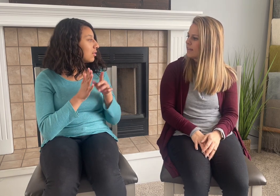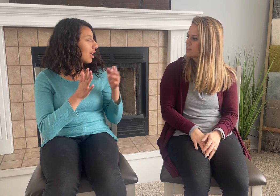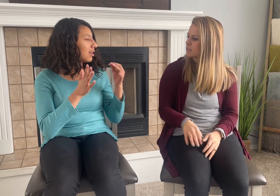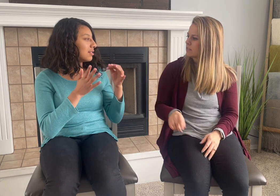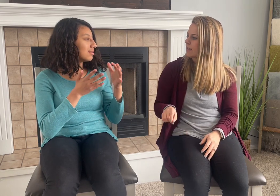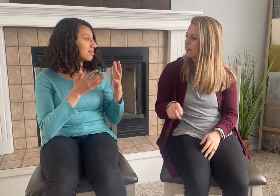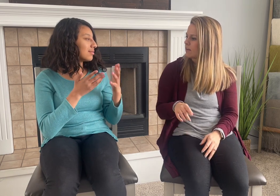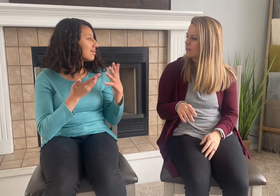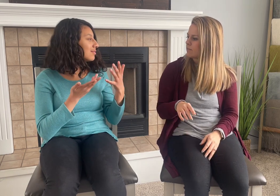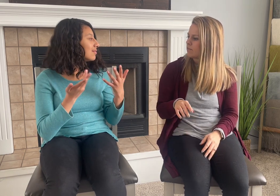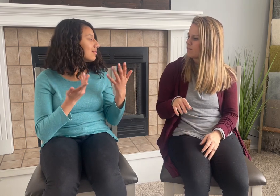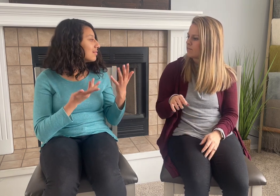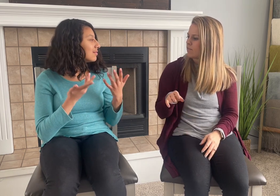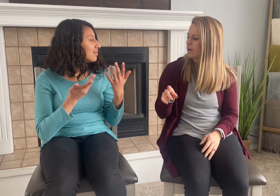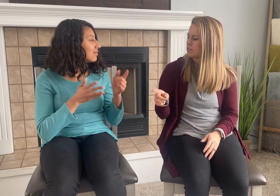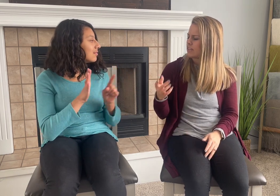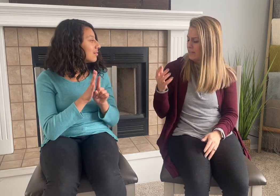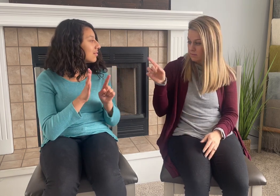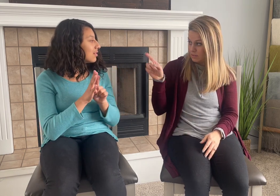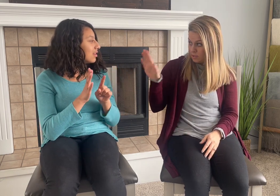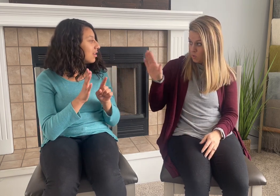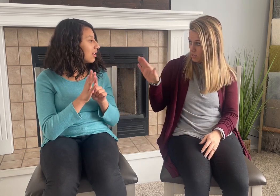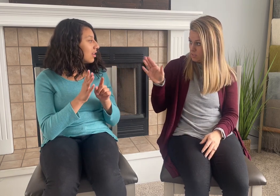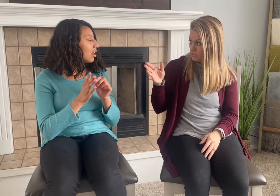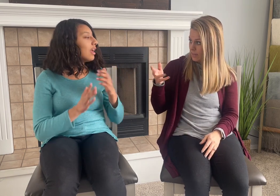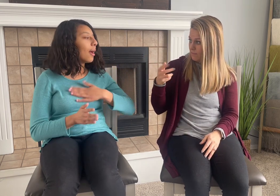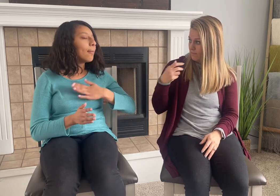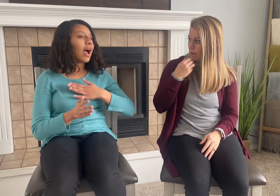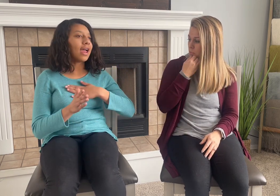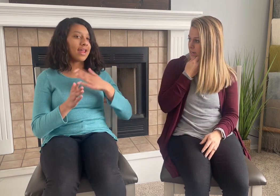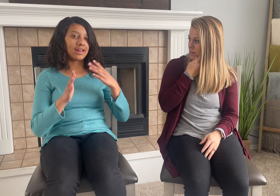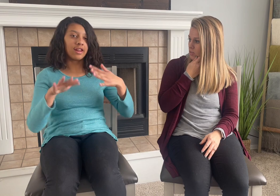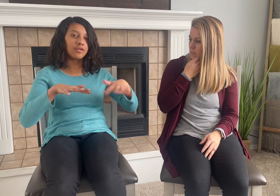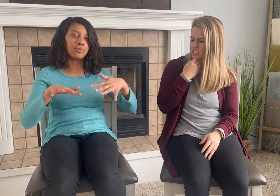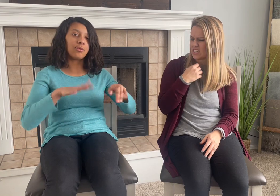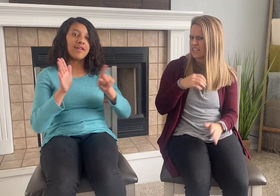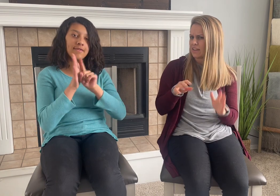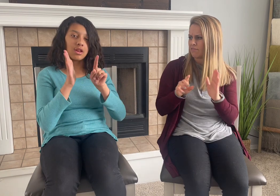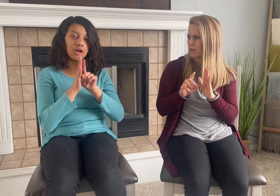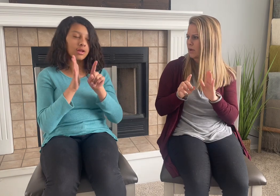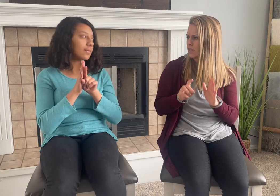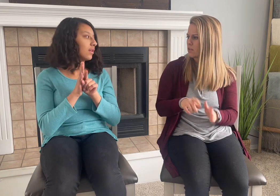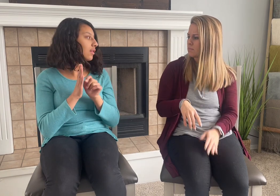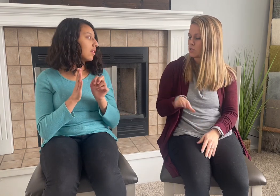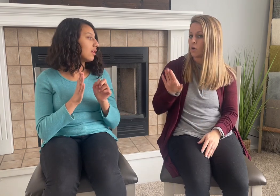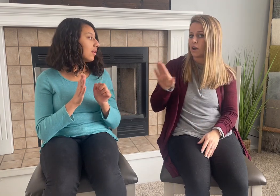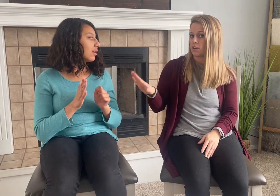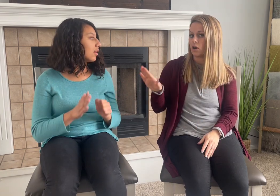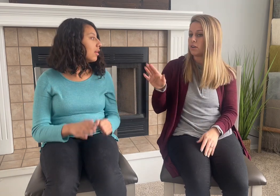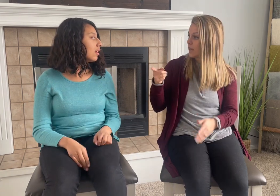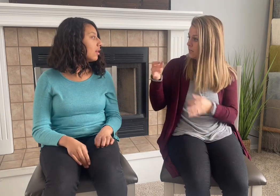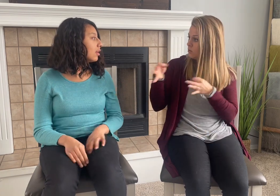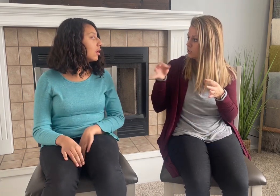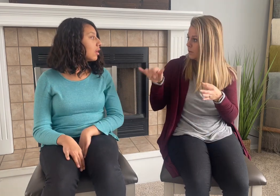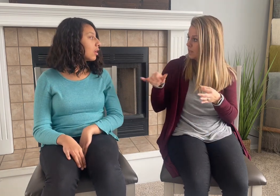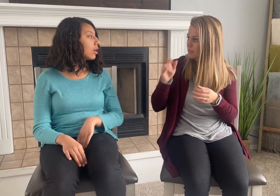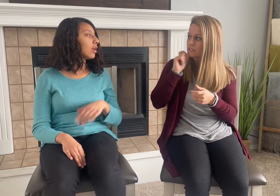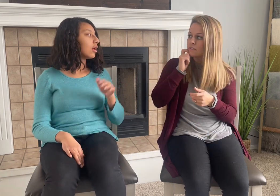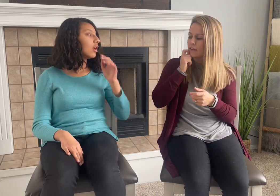It's like a, like, like yours, like a vibrating alarm. She's like a vibrating alarm. and her, yeah, can you explain that? That's kind